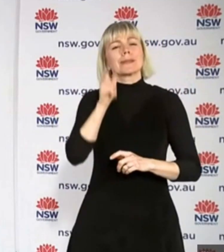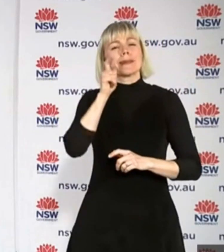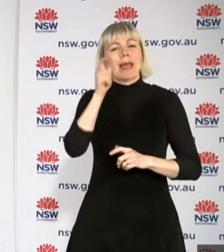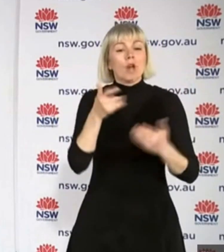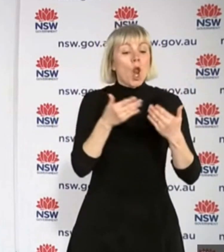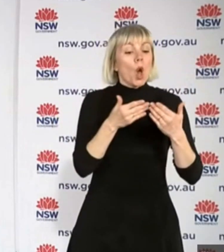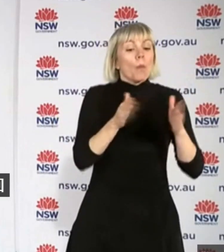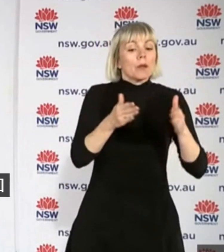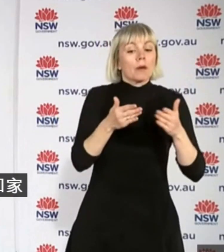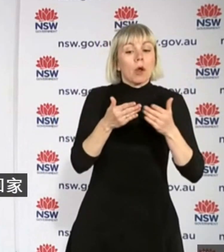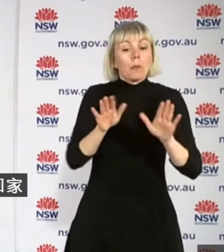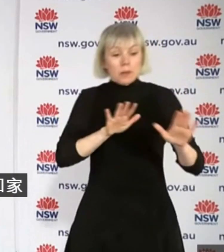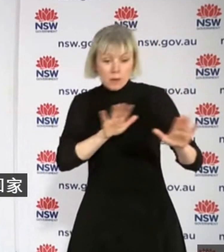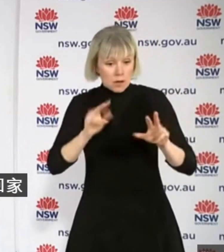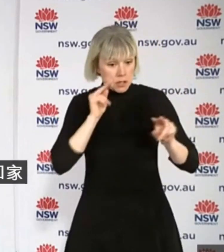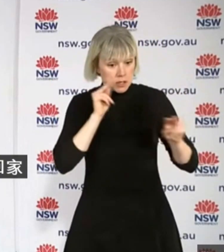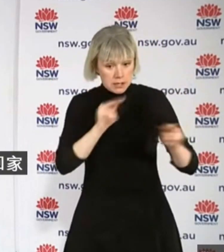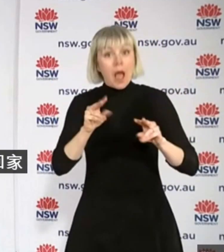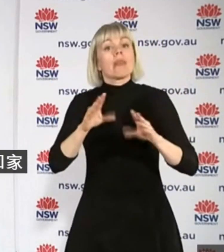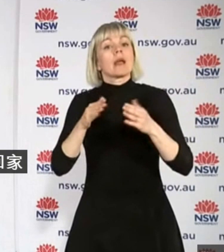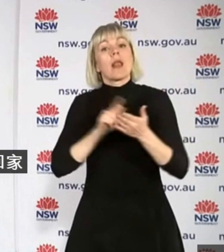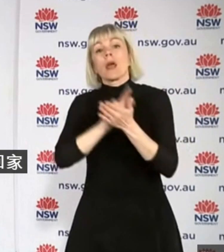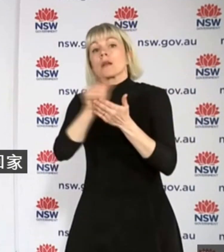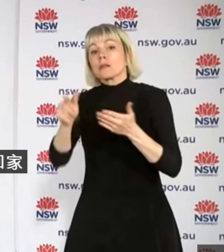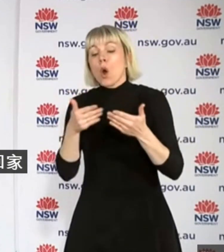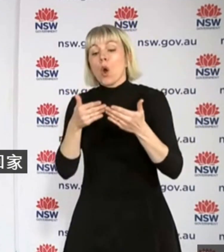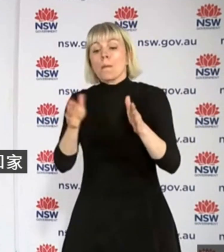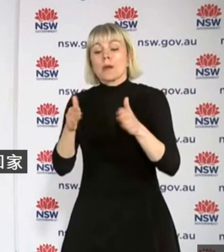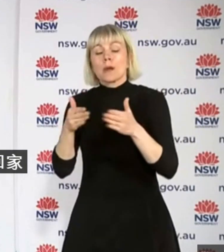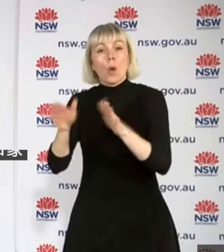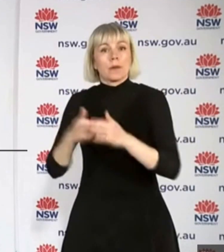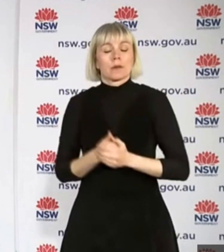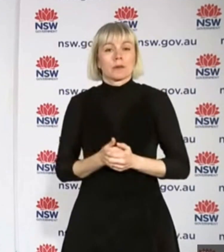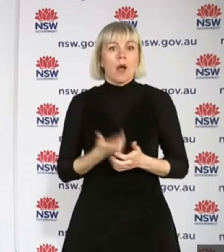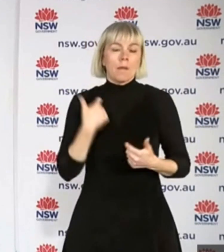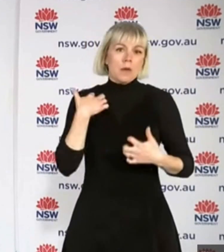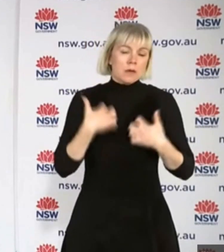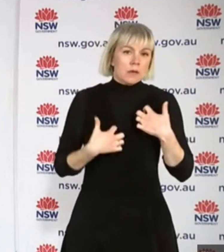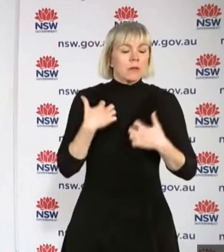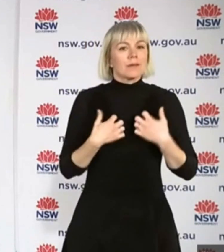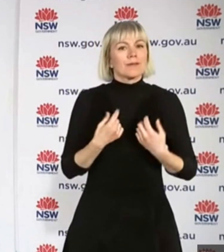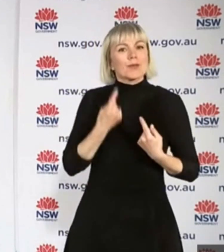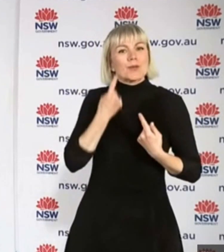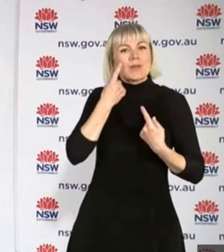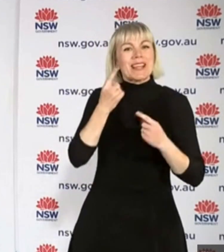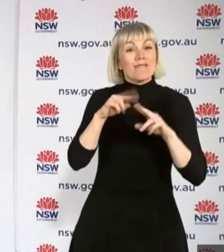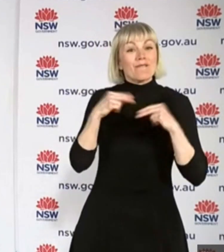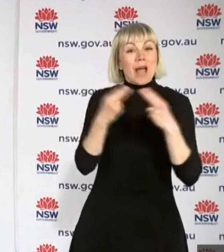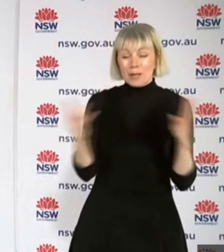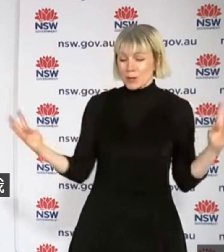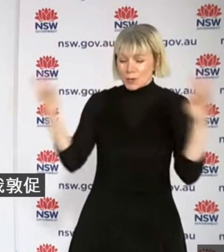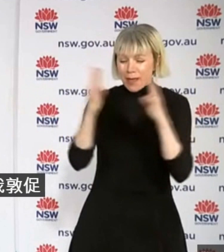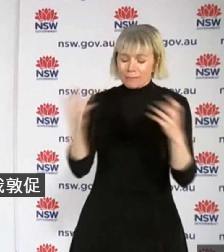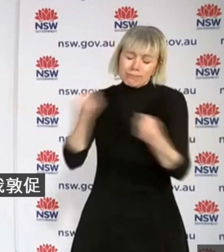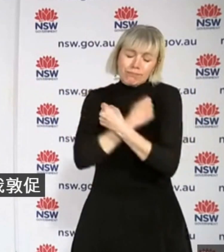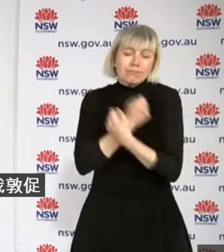thousands of Aussies come home through Sydney Airport, is having families reunite, is the prospect of people having a Christmas with those who love the most.